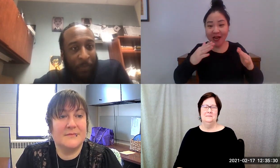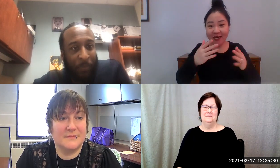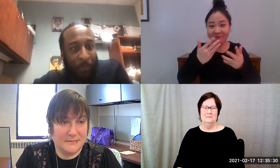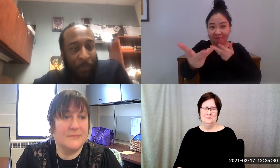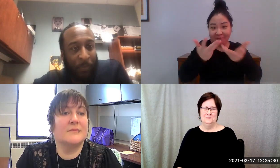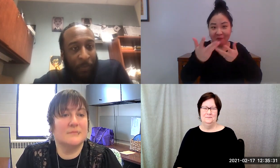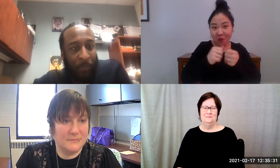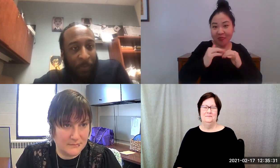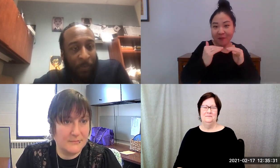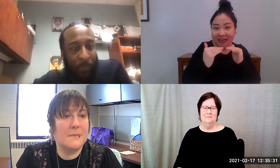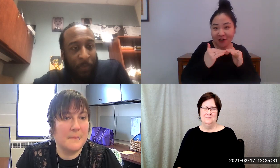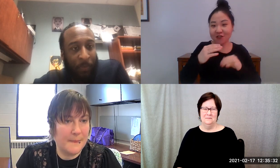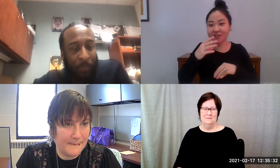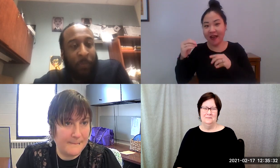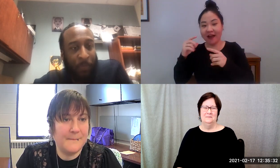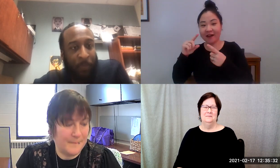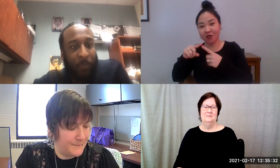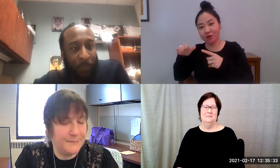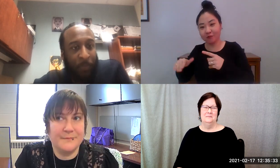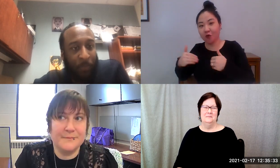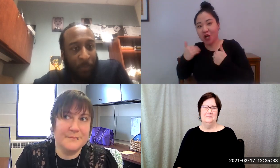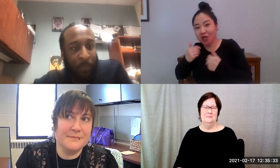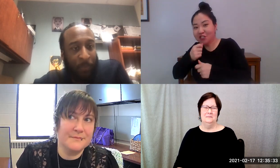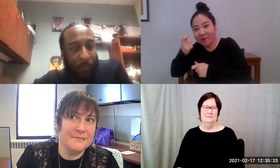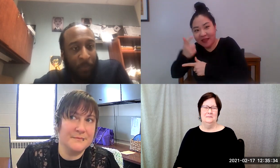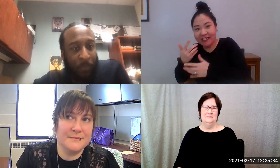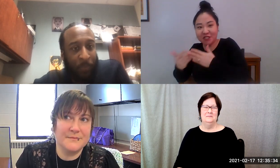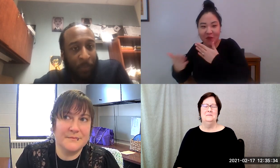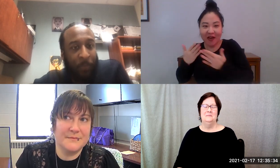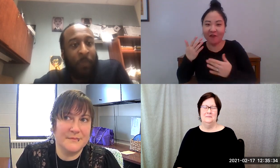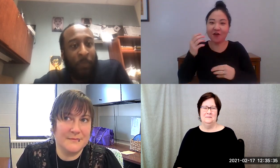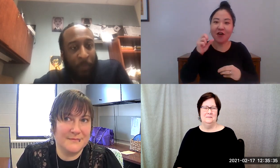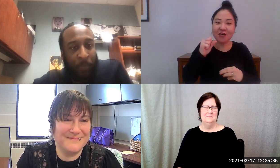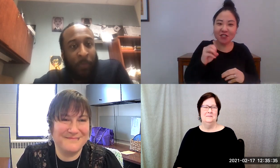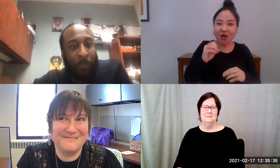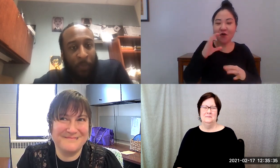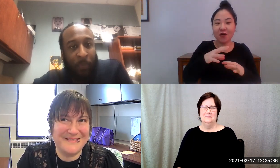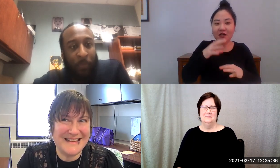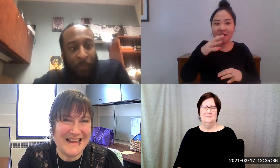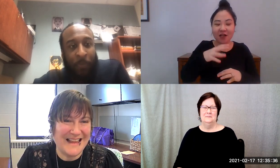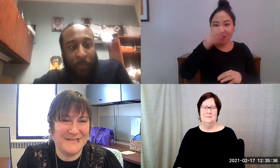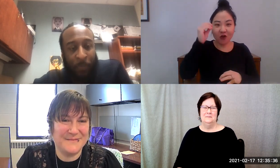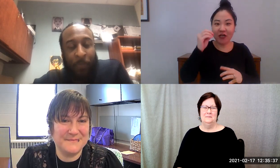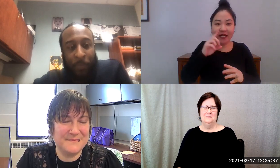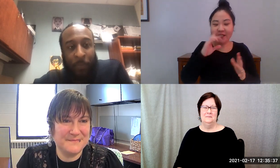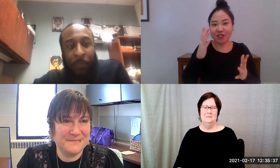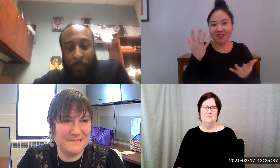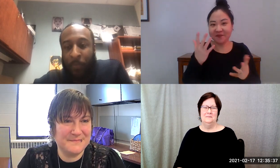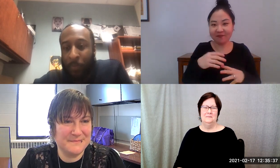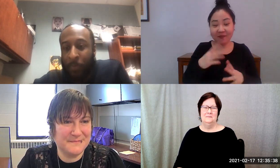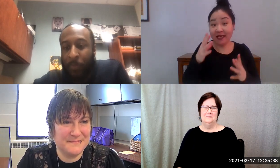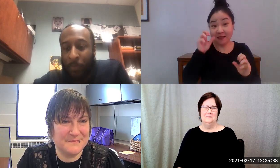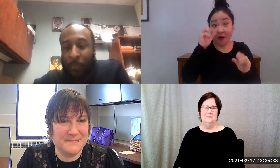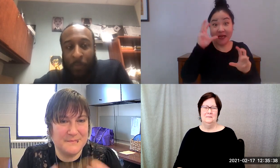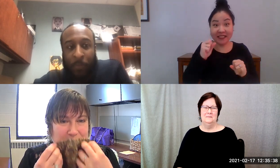a different way with peers and to younger siblings or whatever. So learning it is